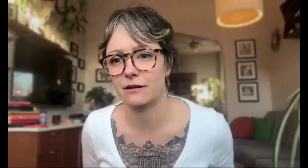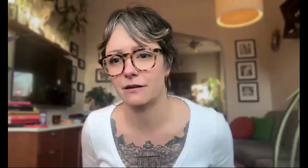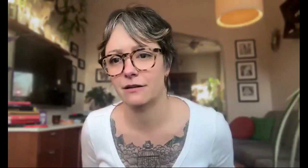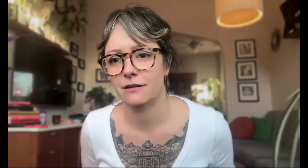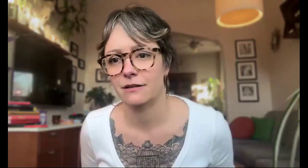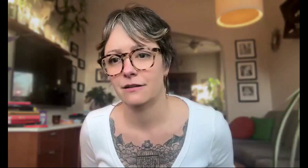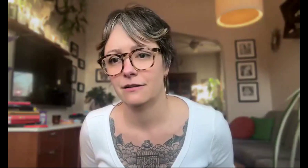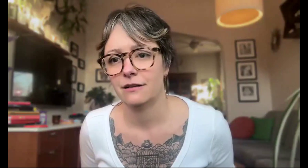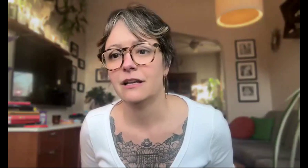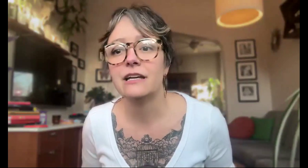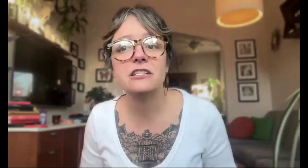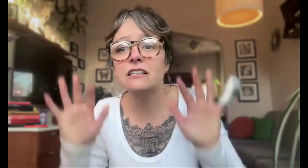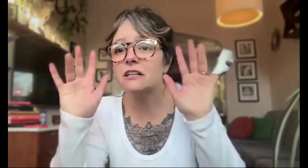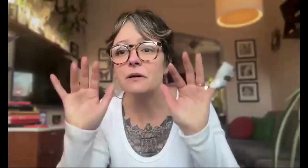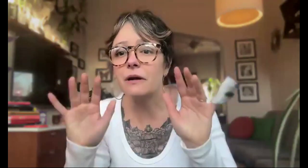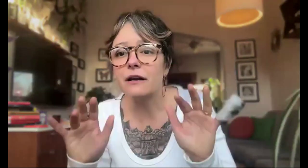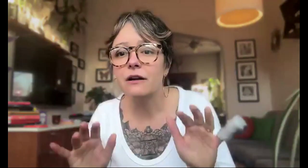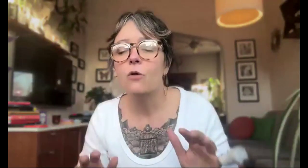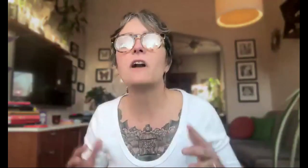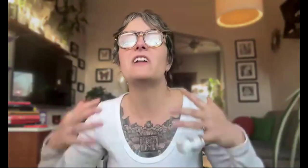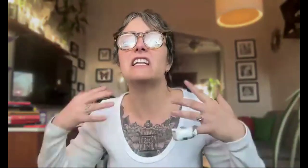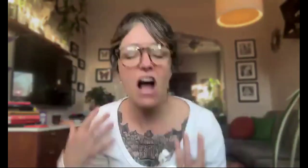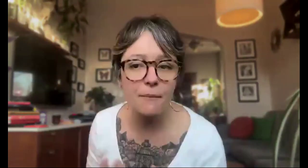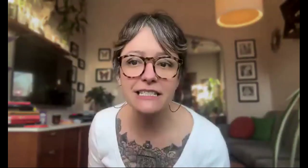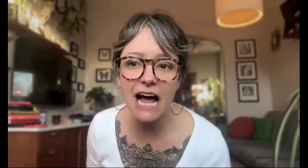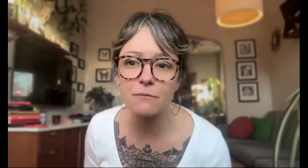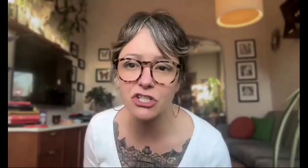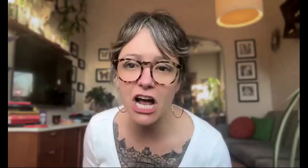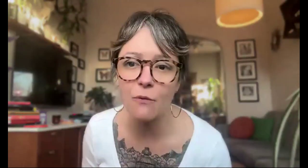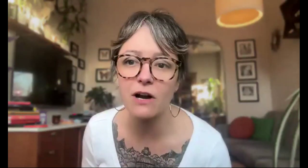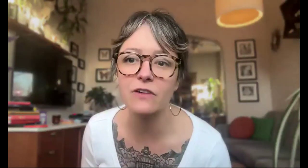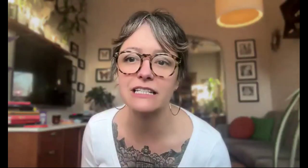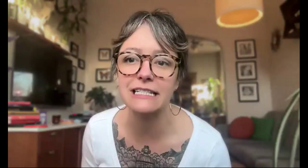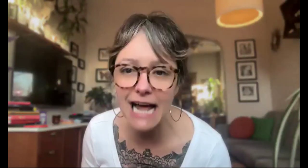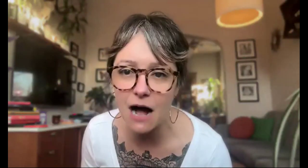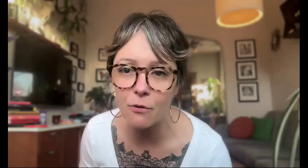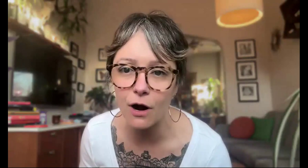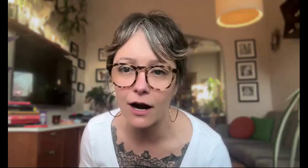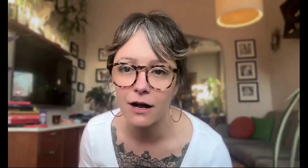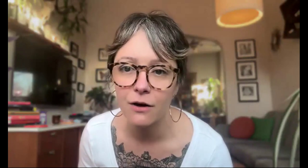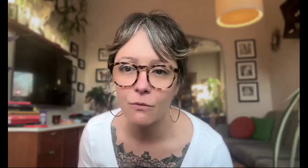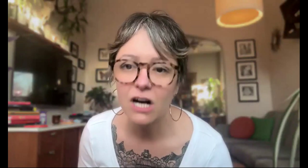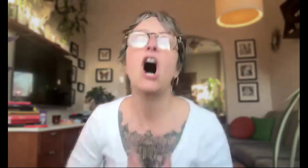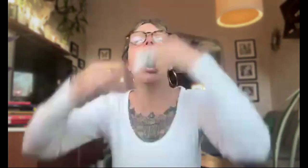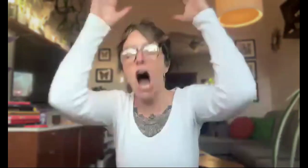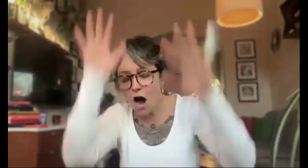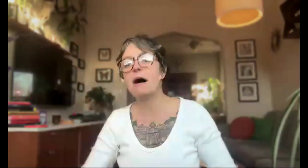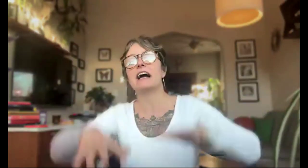think? Yeah, it's just a little bit of rain. What if it is coming down, Michelle? What if it is a downpour? Oh my